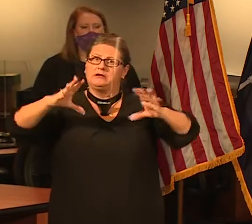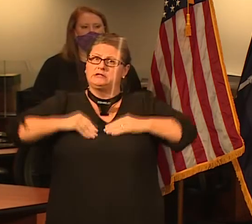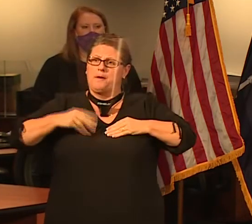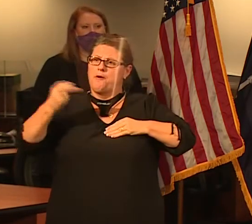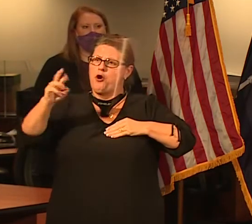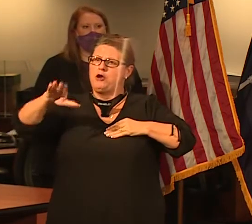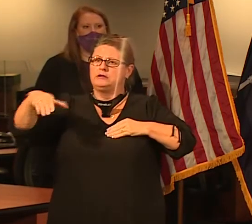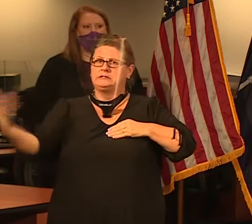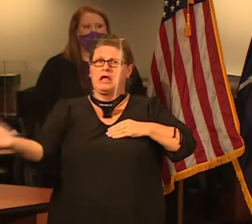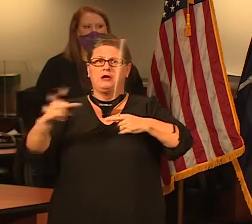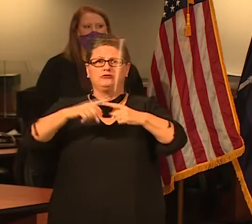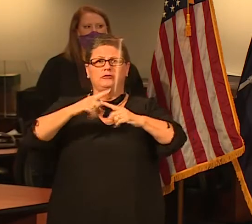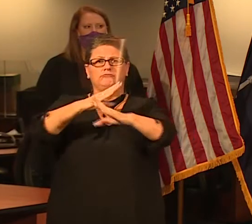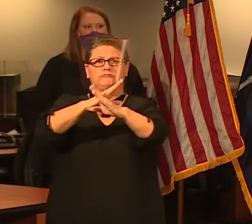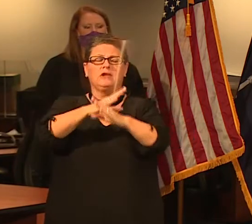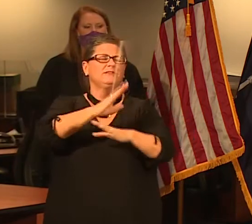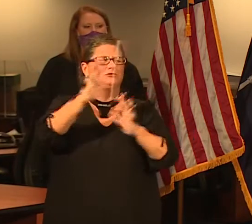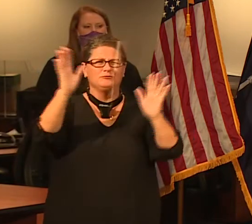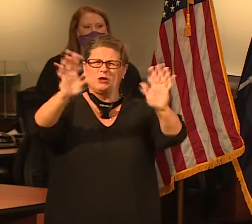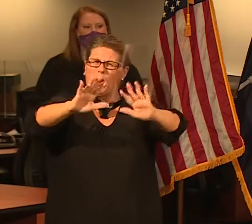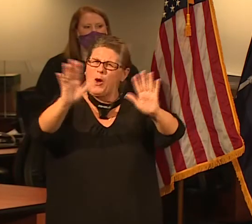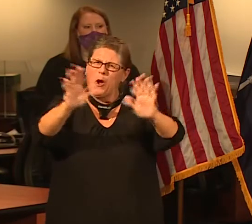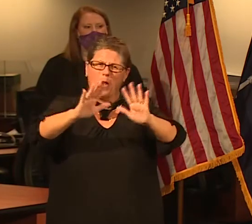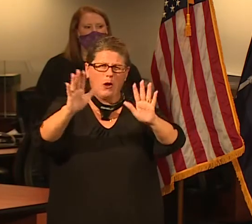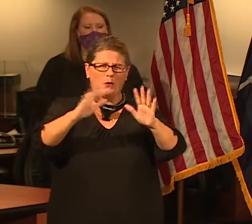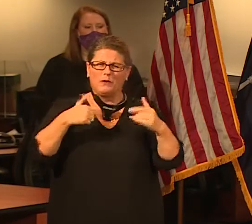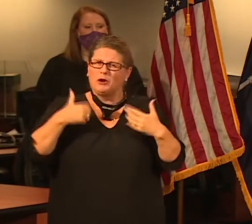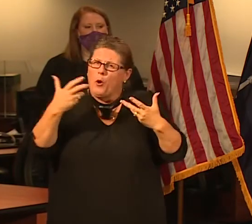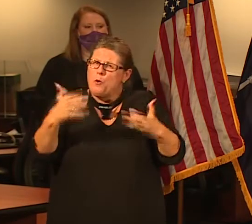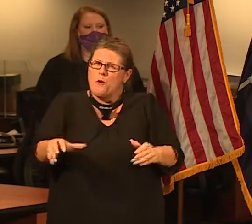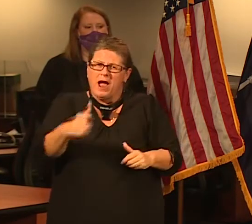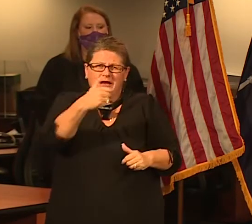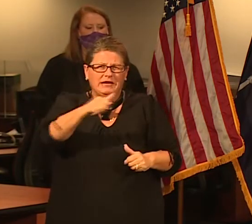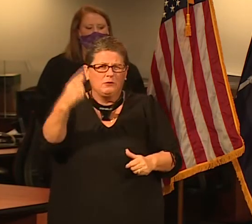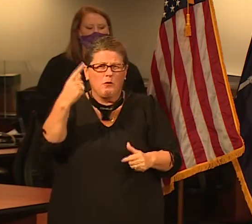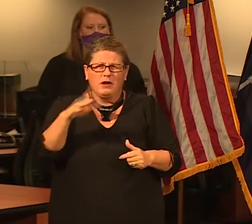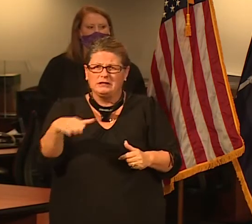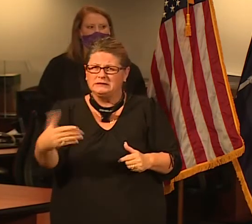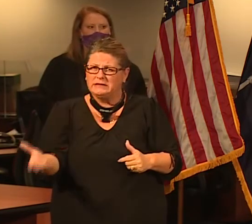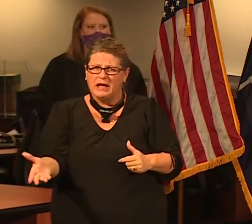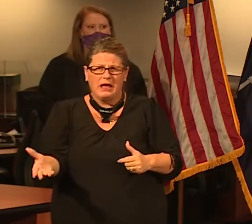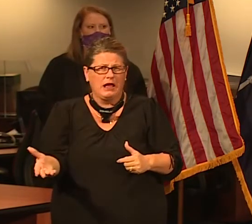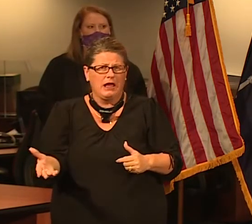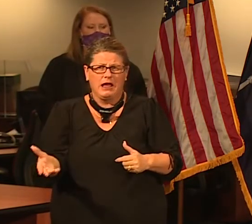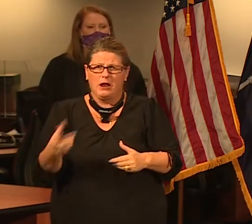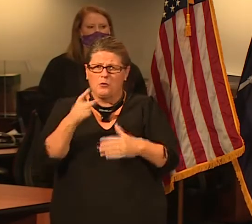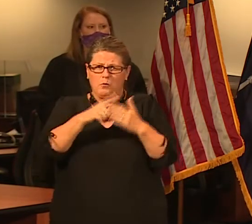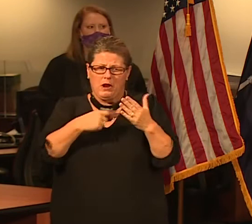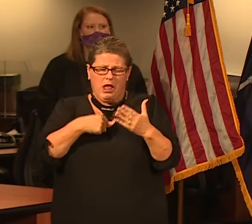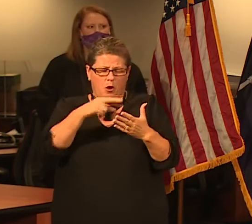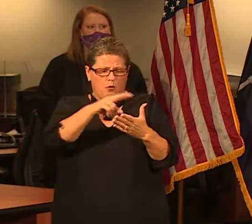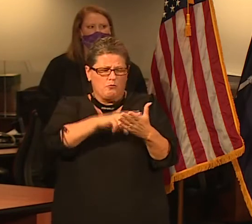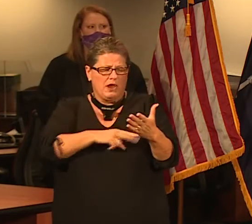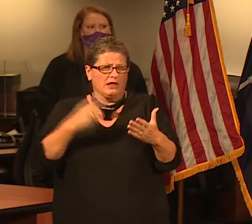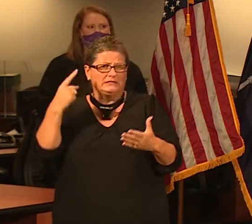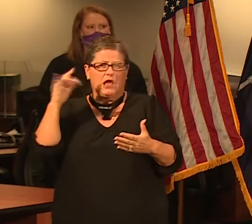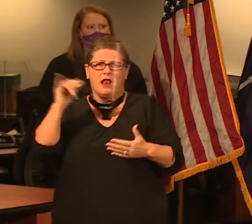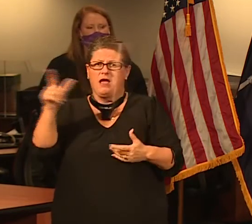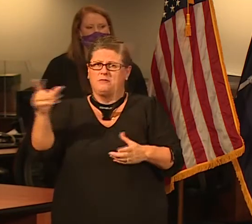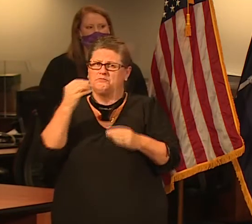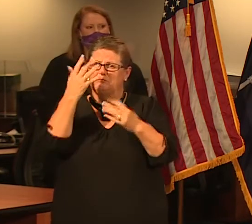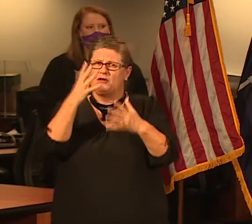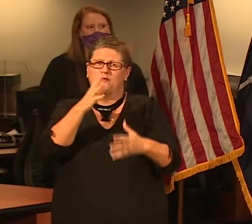No death, a teacher otherwise. It's always a tragedy. I didn't know the young lady. What I read sounded like a beautiful person.